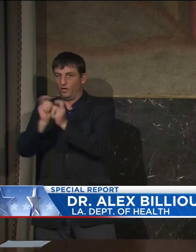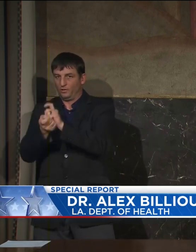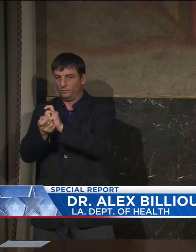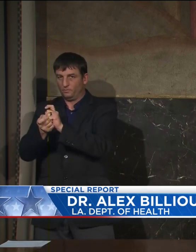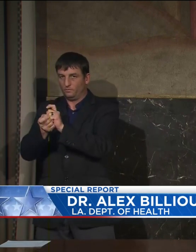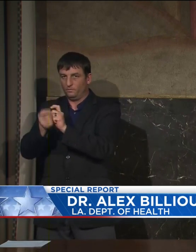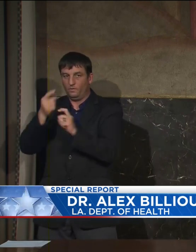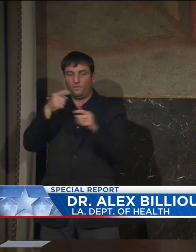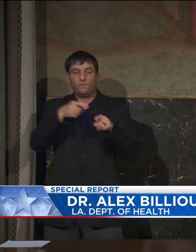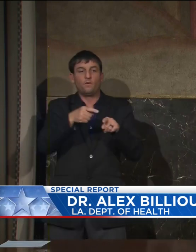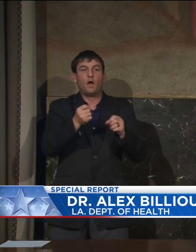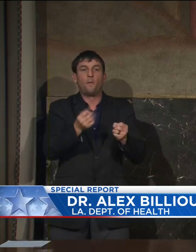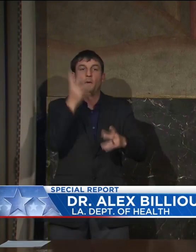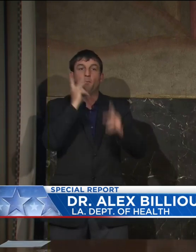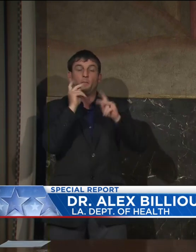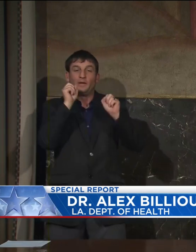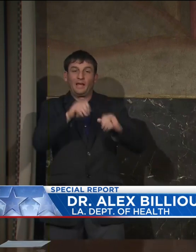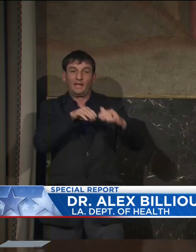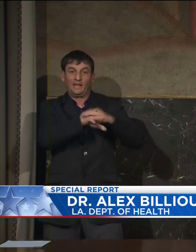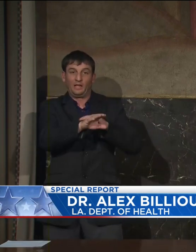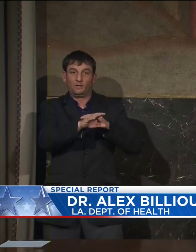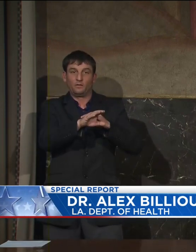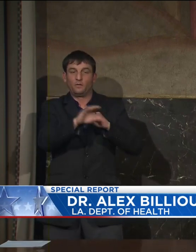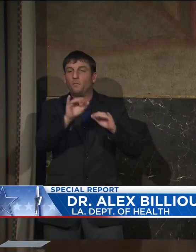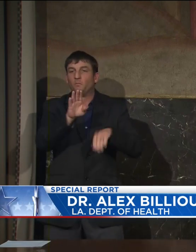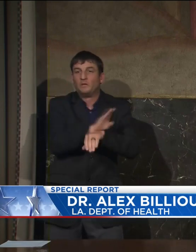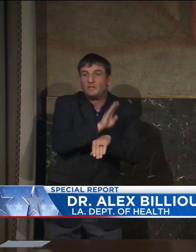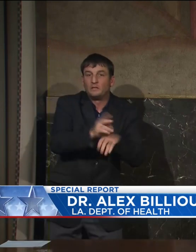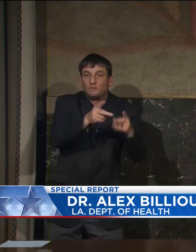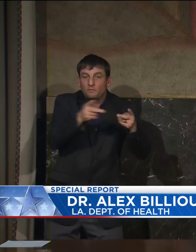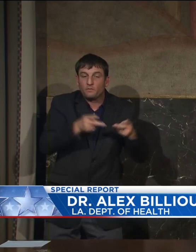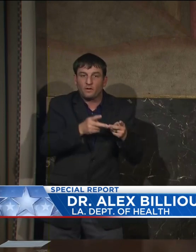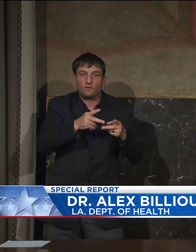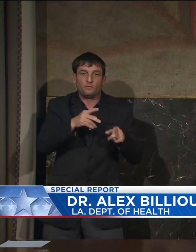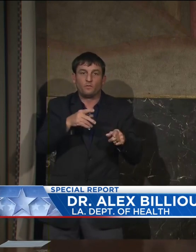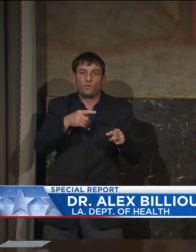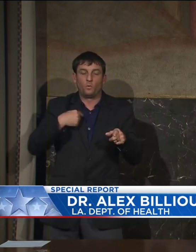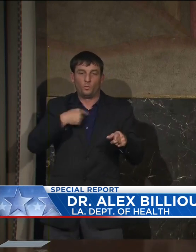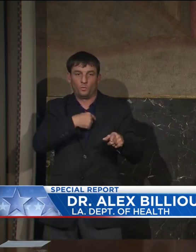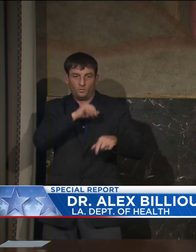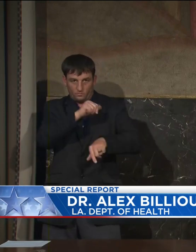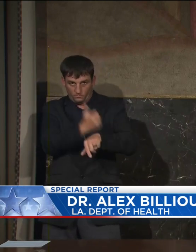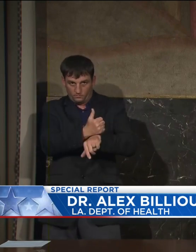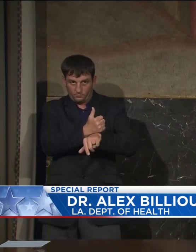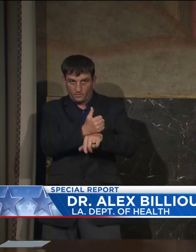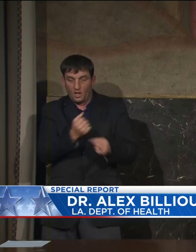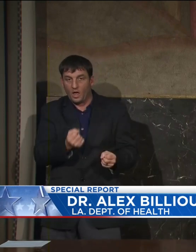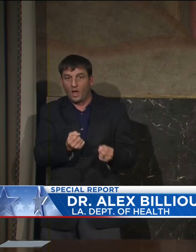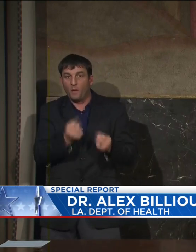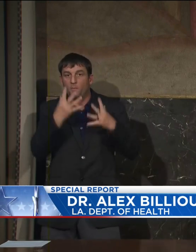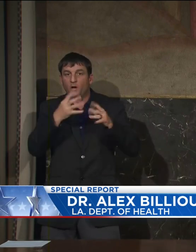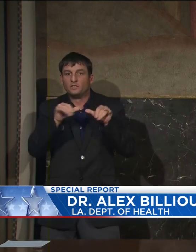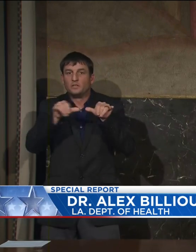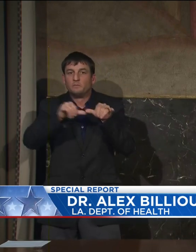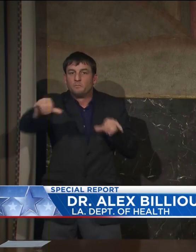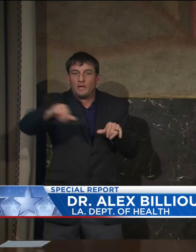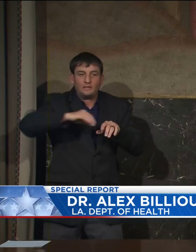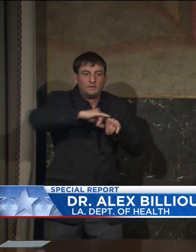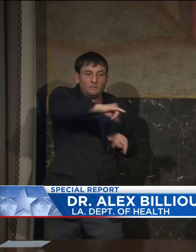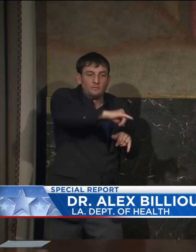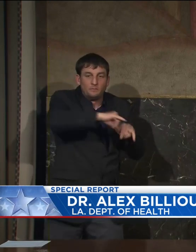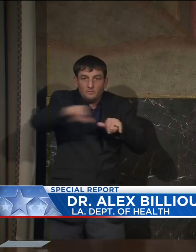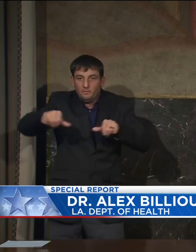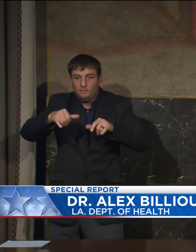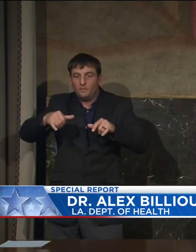The occupancy level is for people who are now coming into establishments where we're controlling the amount of spacing, the symptoms